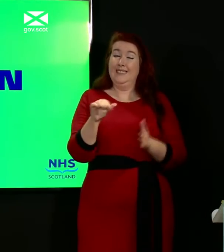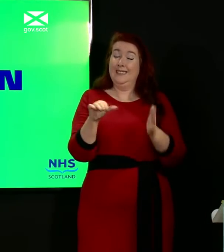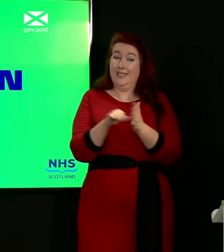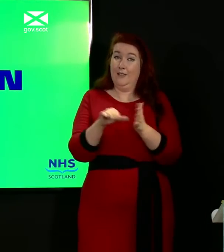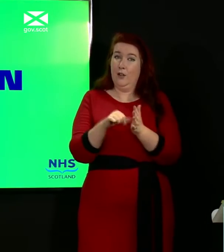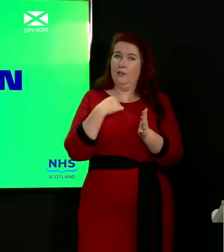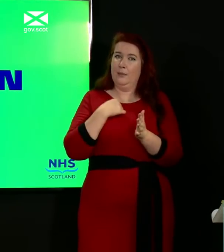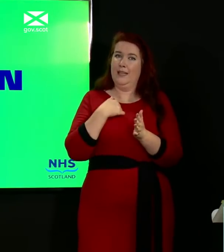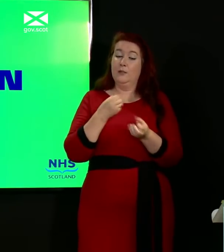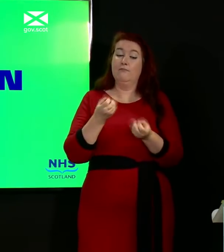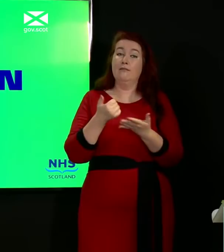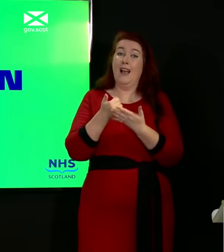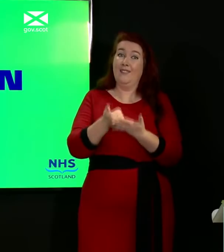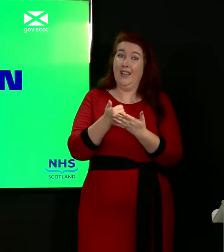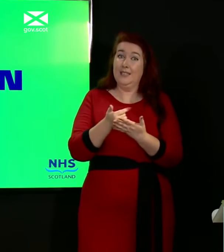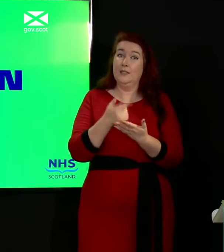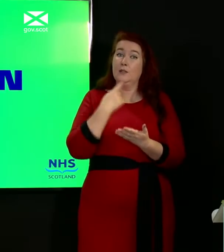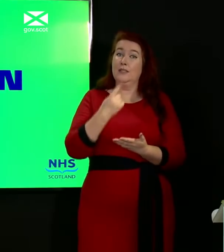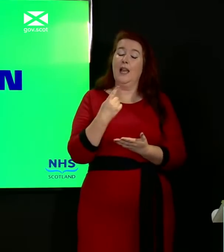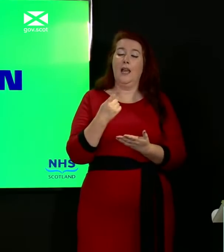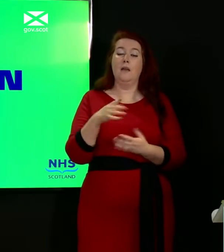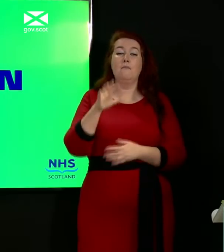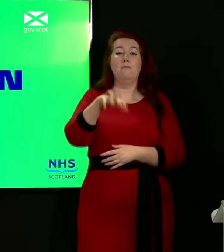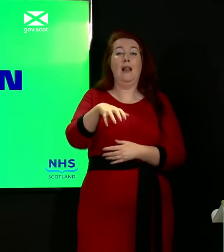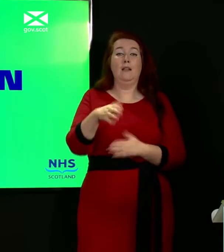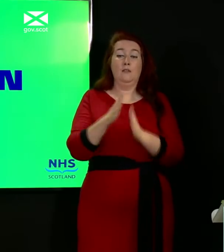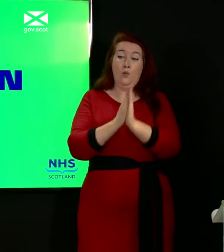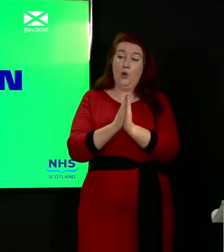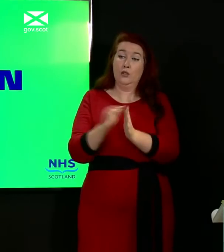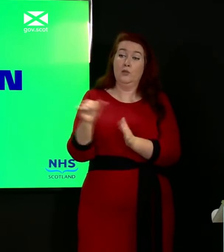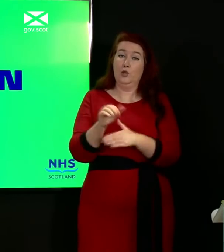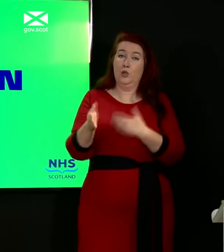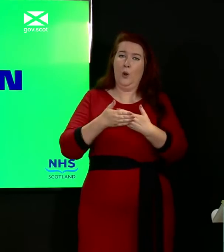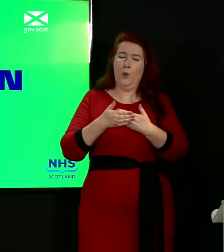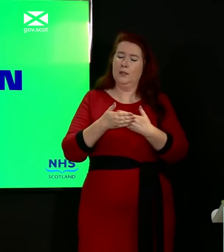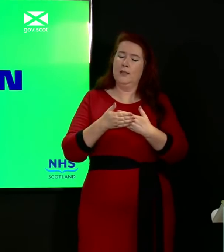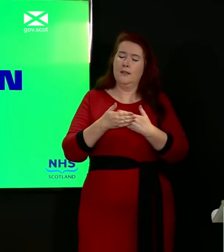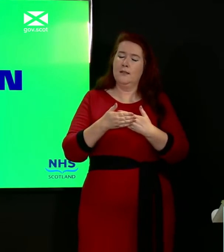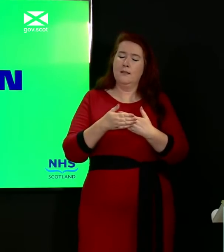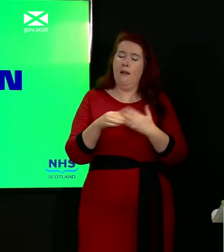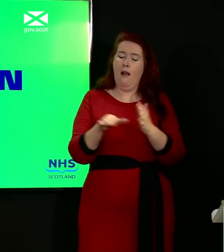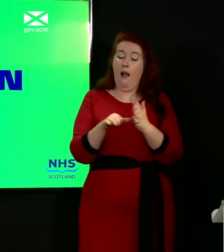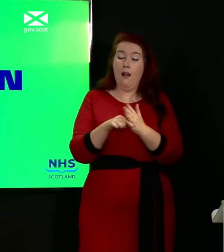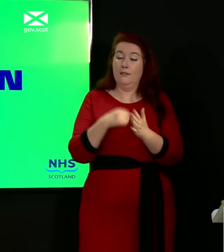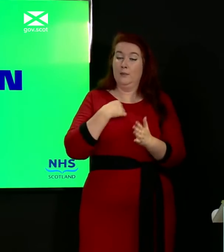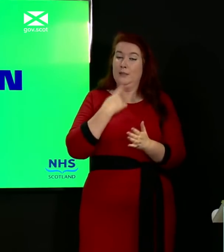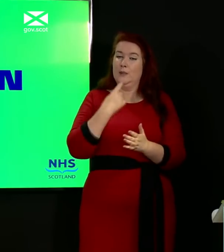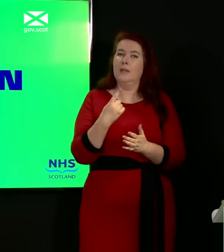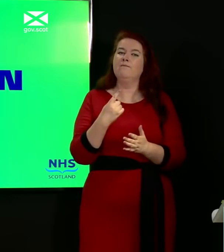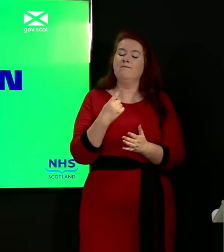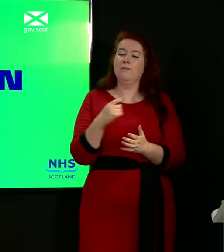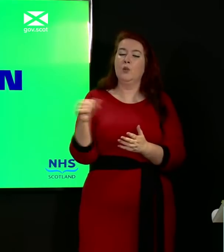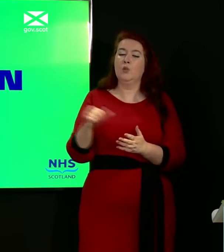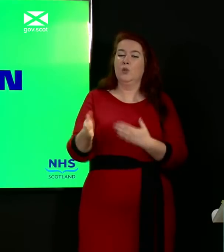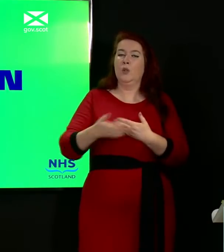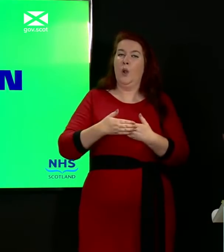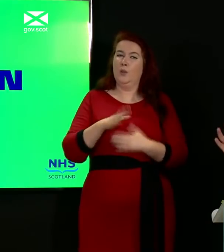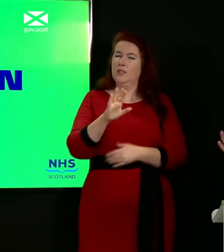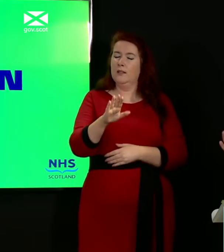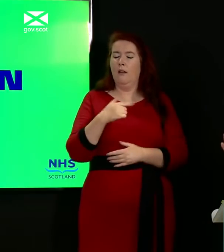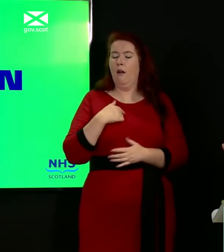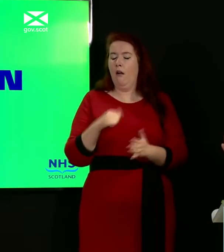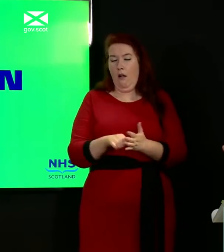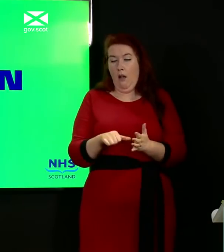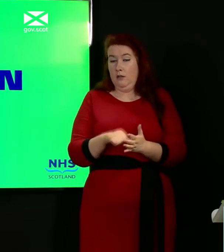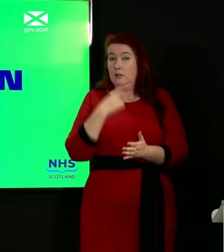for me to give advice that places of worship should close in Scotland. It is one of the hardest pieces of advice we've had to give. I have met throughout